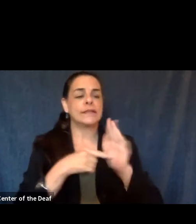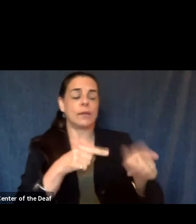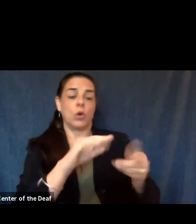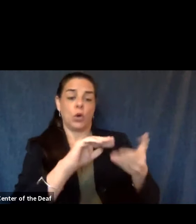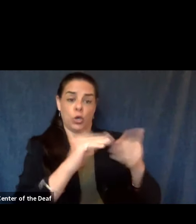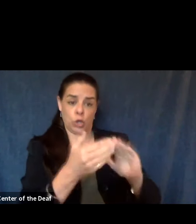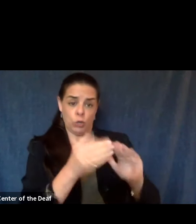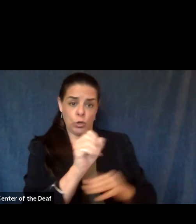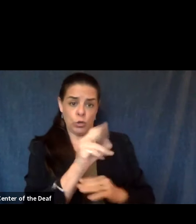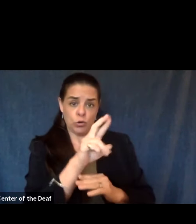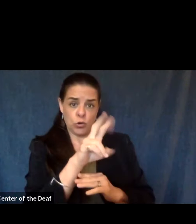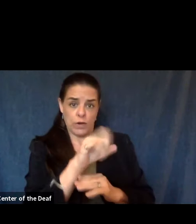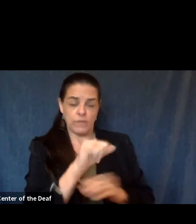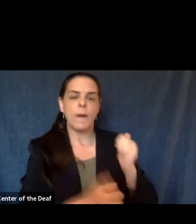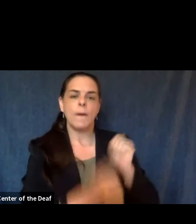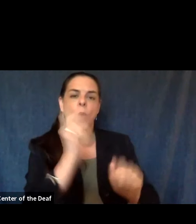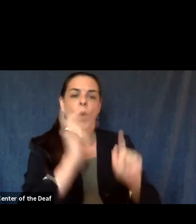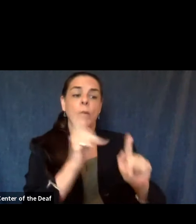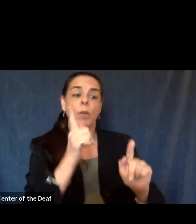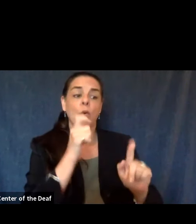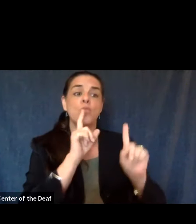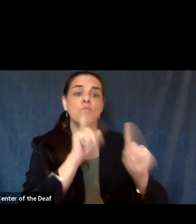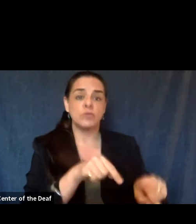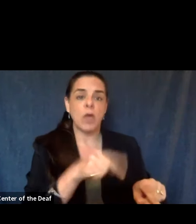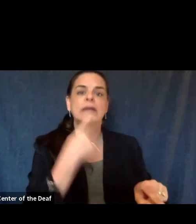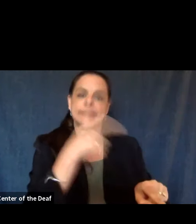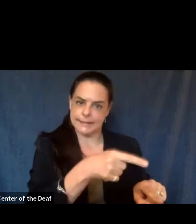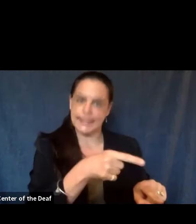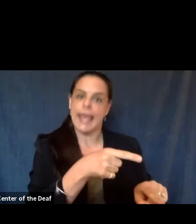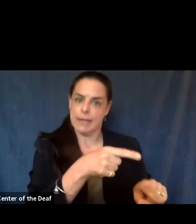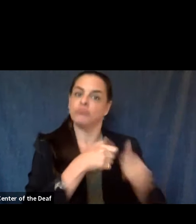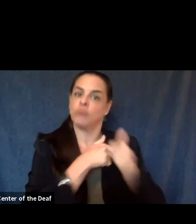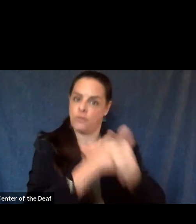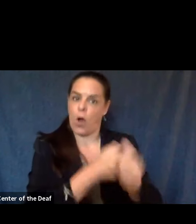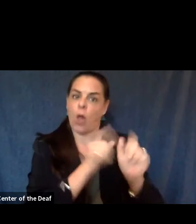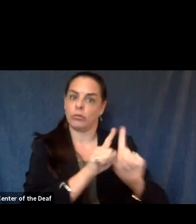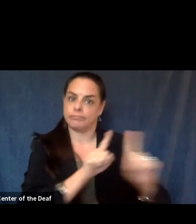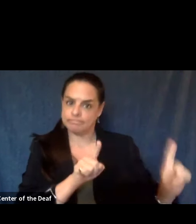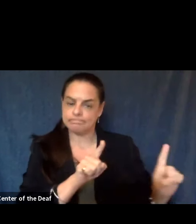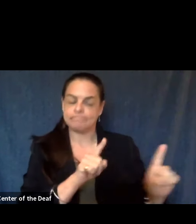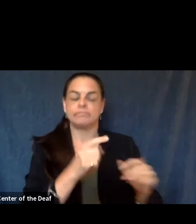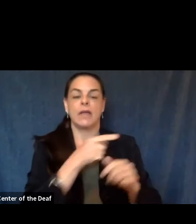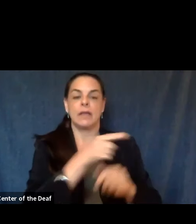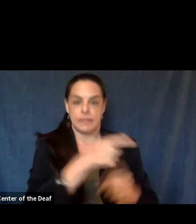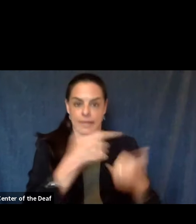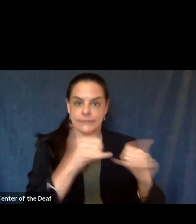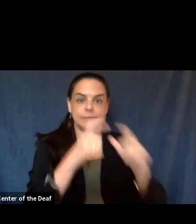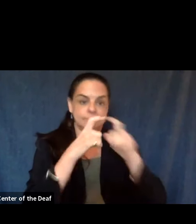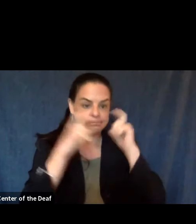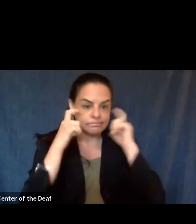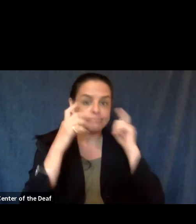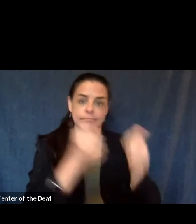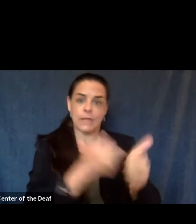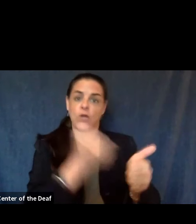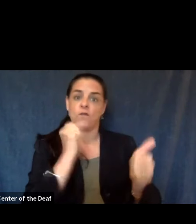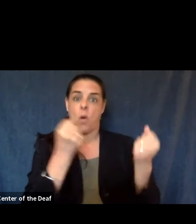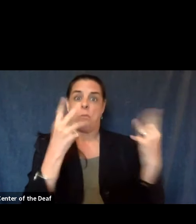the majority of respondents said they were practicing physical distancing guidelines, wearing a mask, and avoiding large